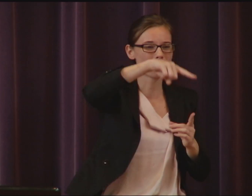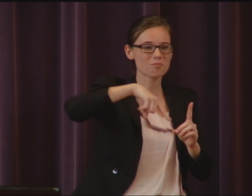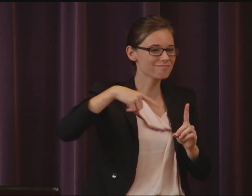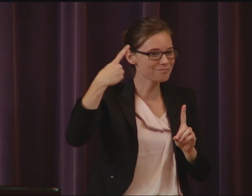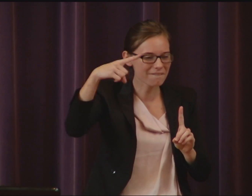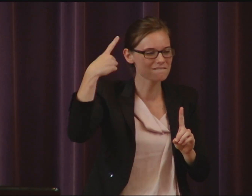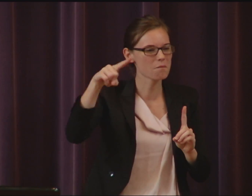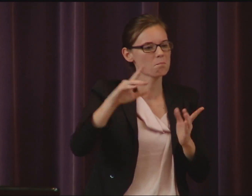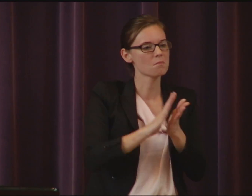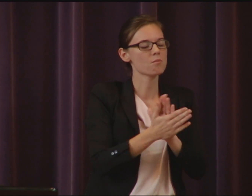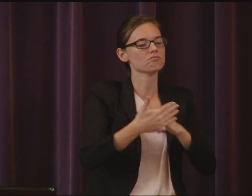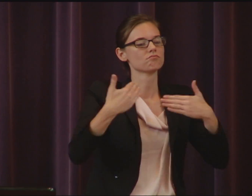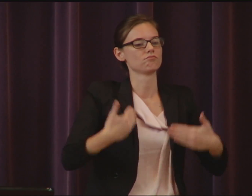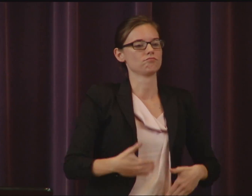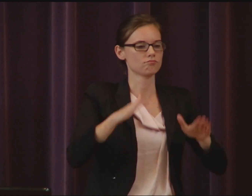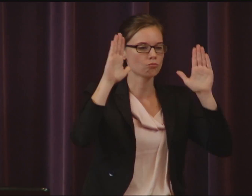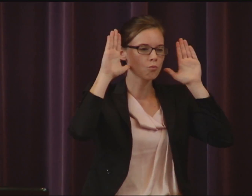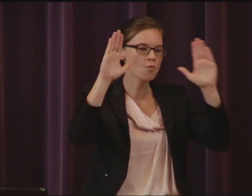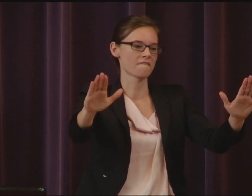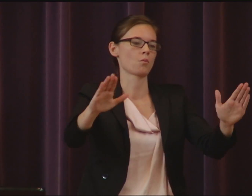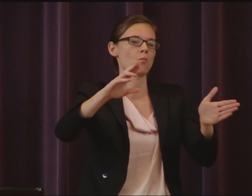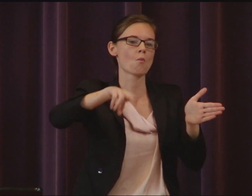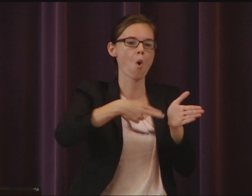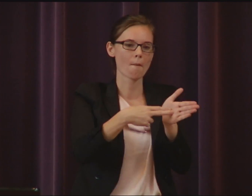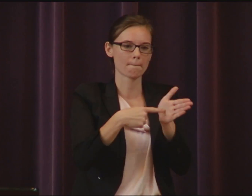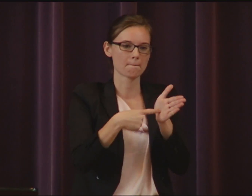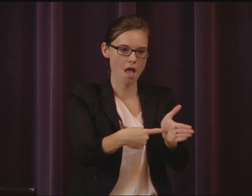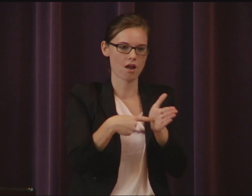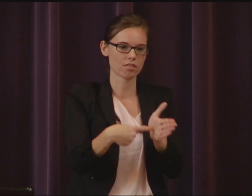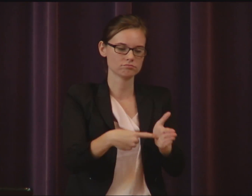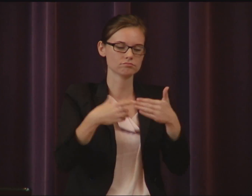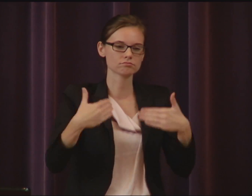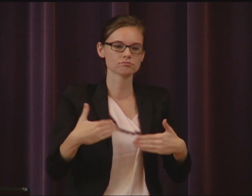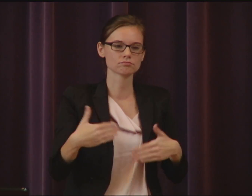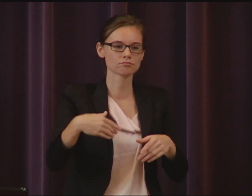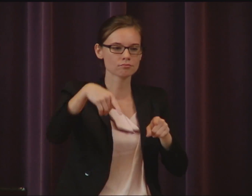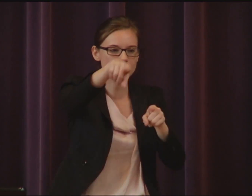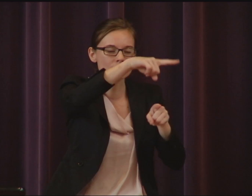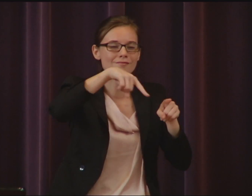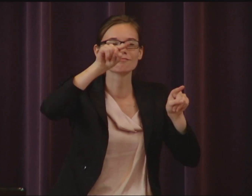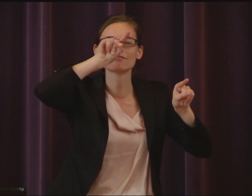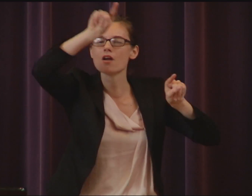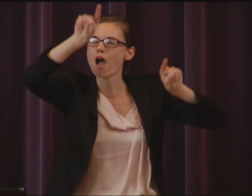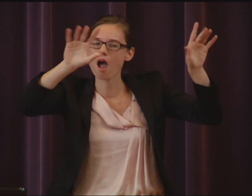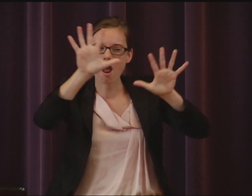of the students, we'd like to thank all of you for serving as wonderful role models.